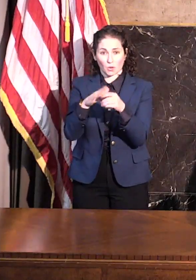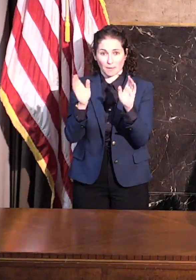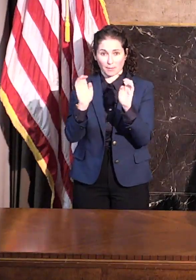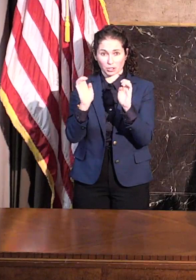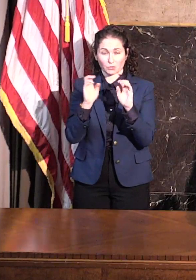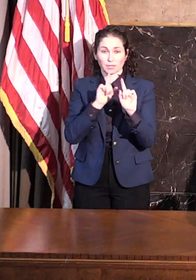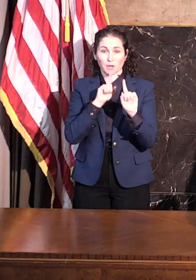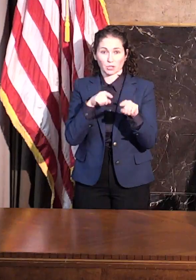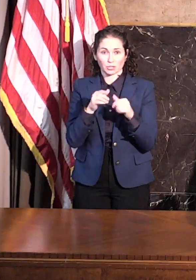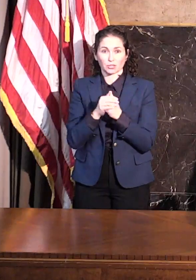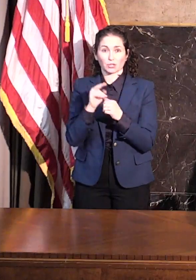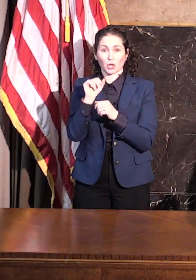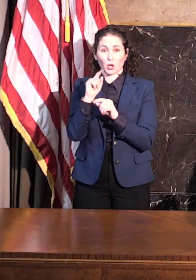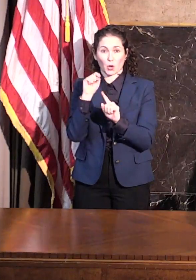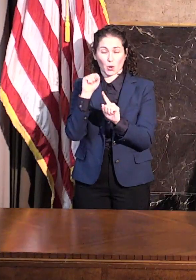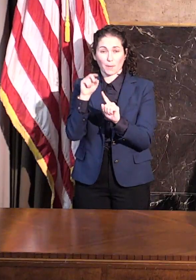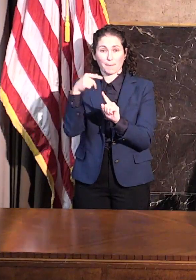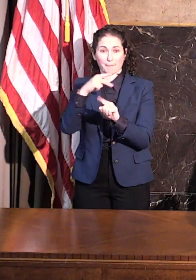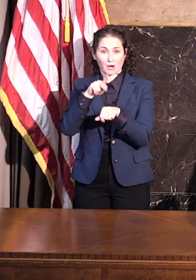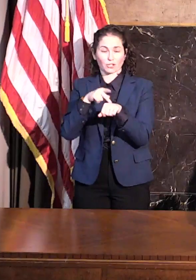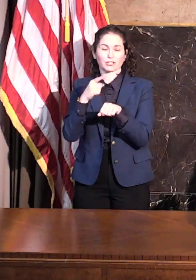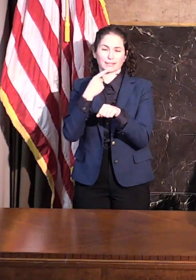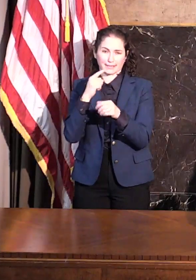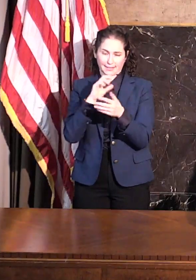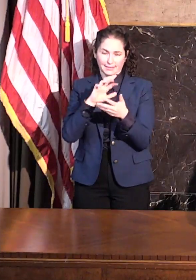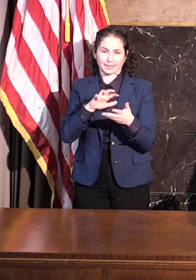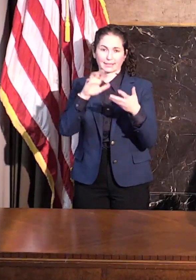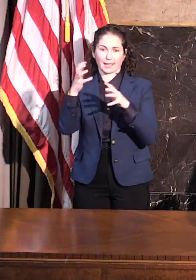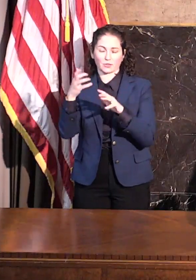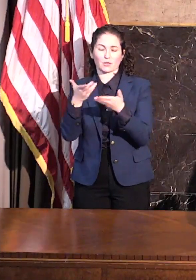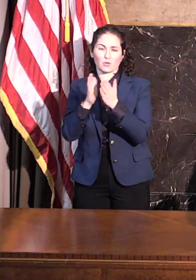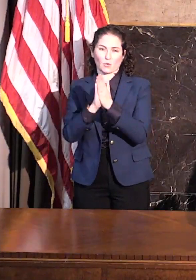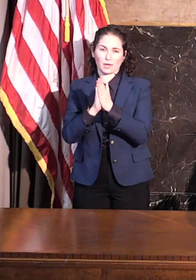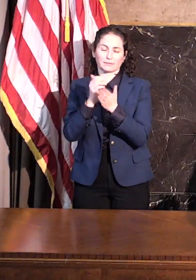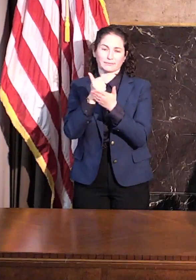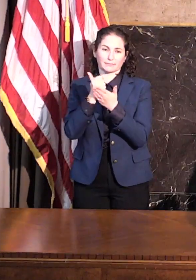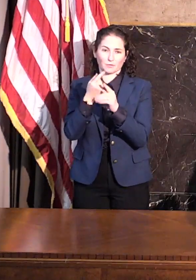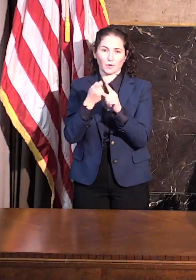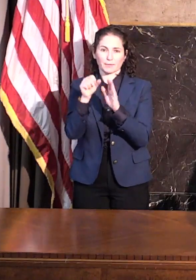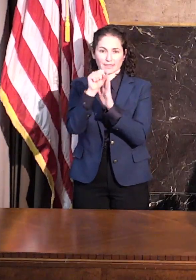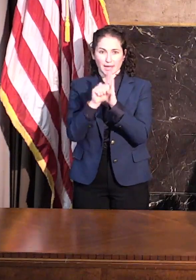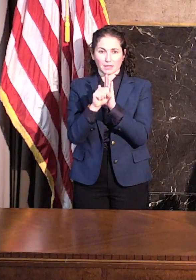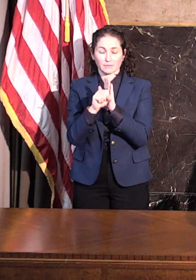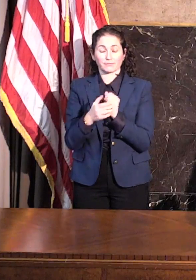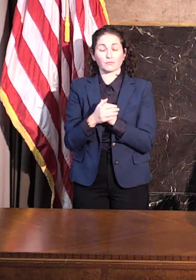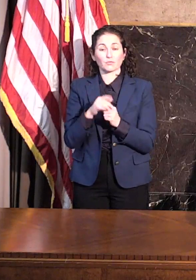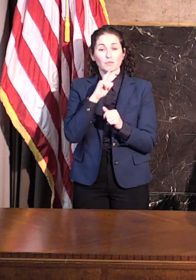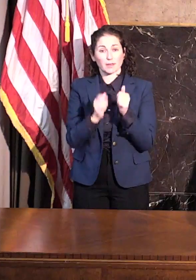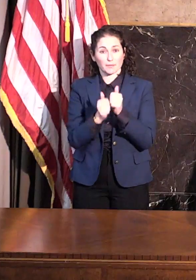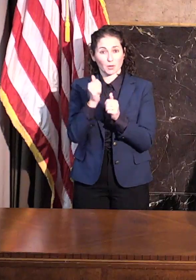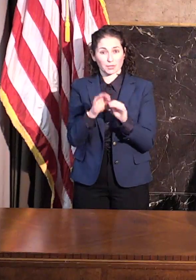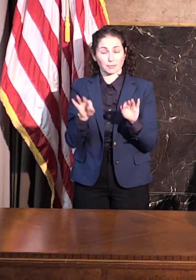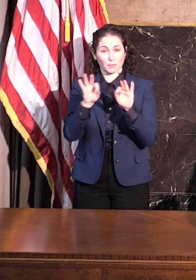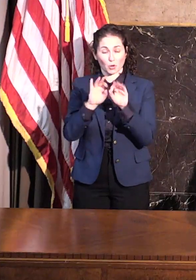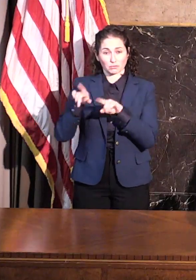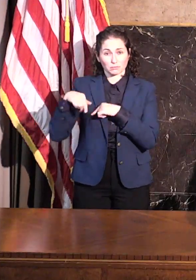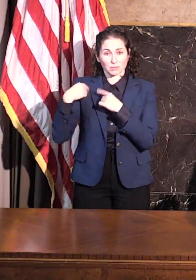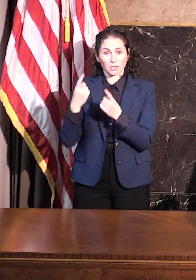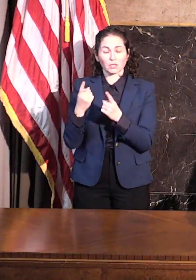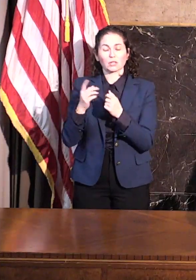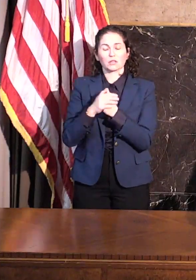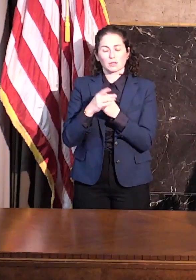those tornadoes. There was a total of 5 homes that received major damage. Tarps and other resources are being supplied by